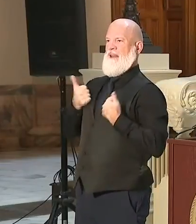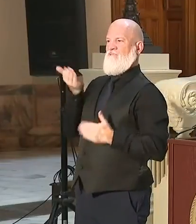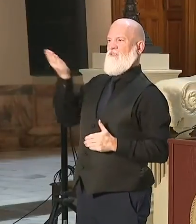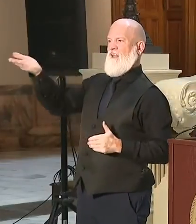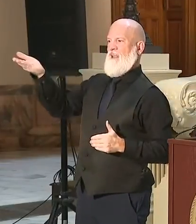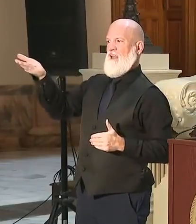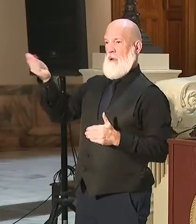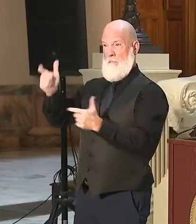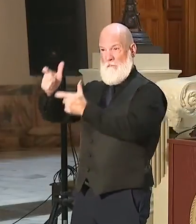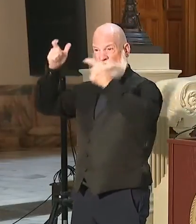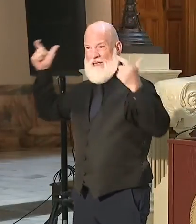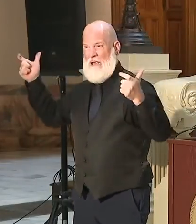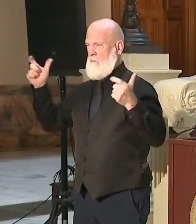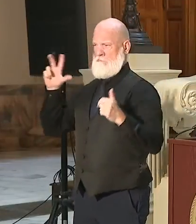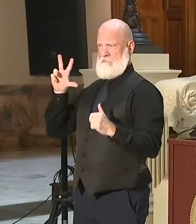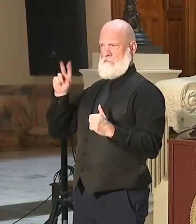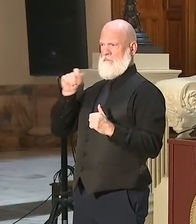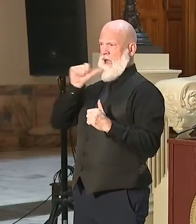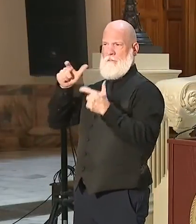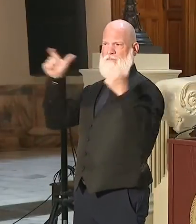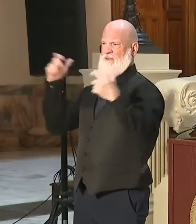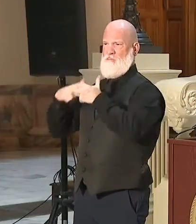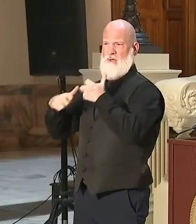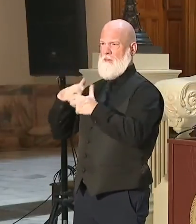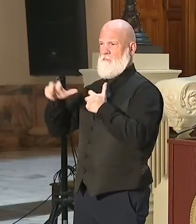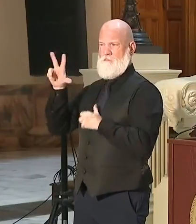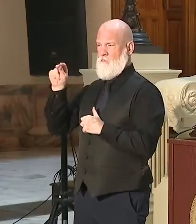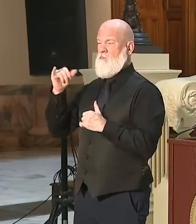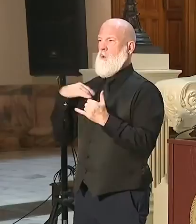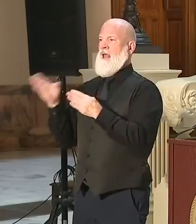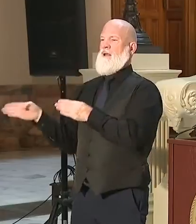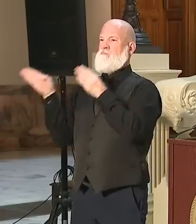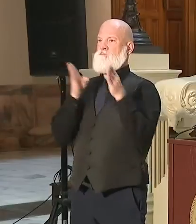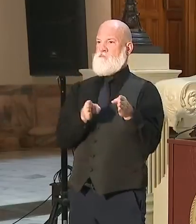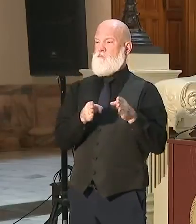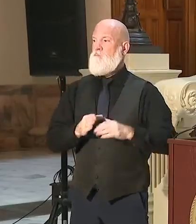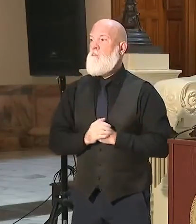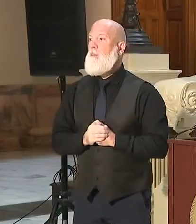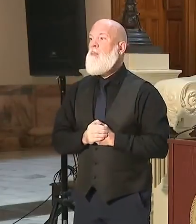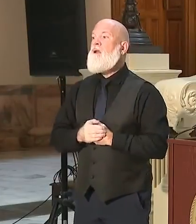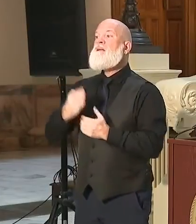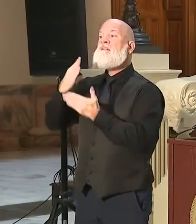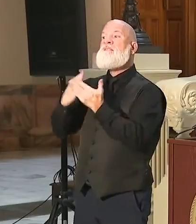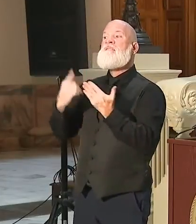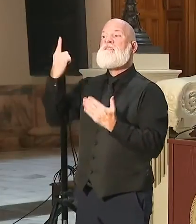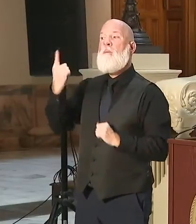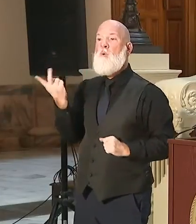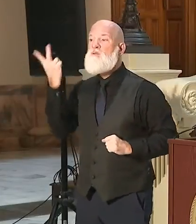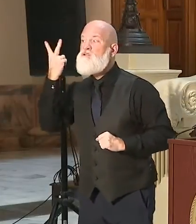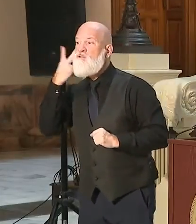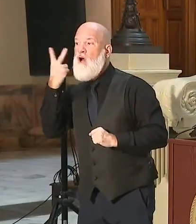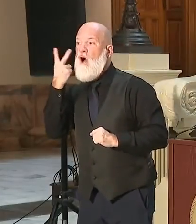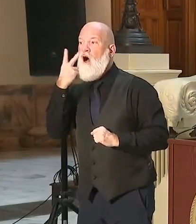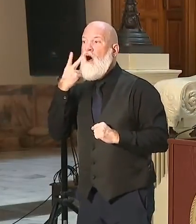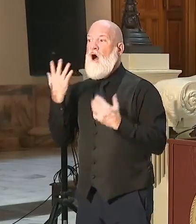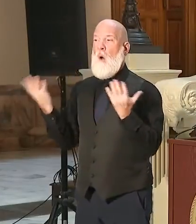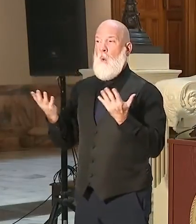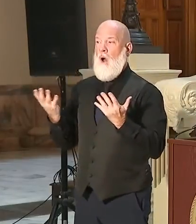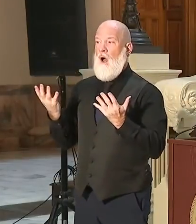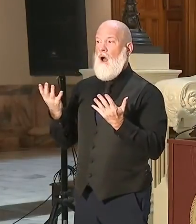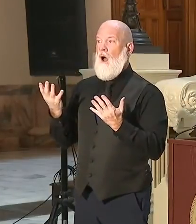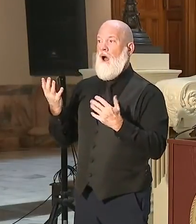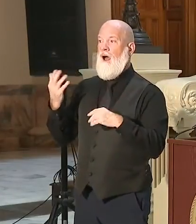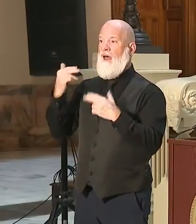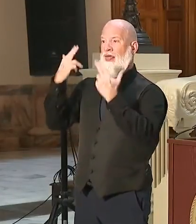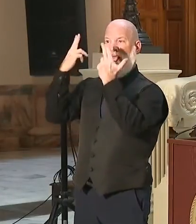software. I think some people saw some very entertaining video of some people dumpster diving in Spalding County and